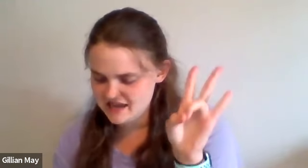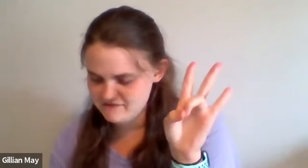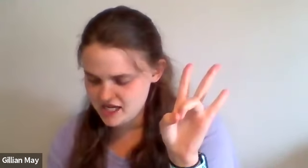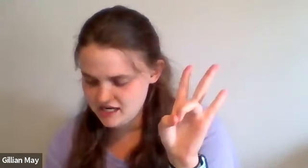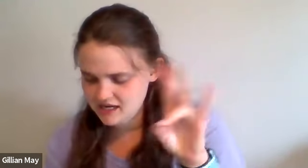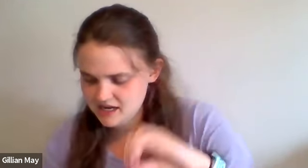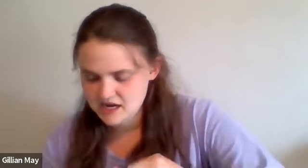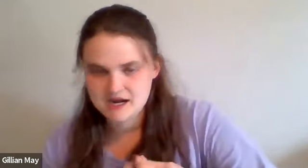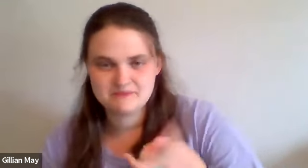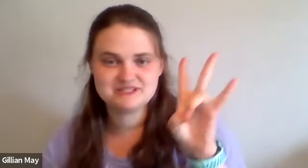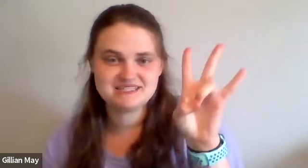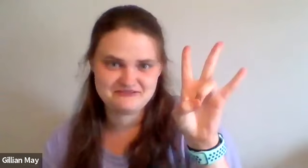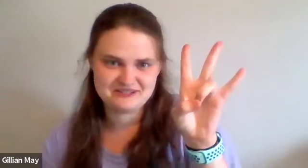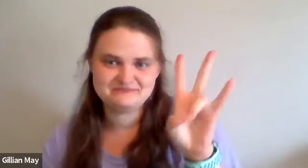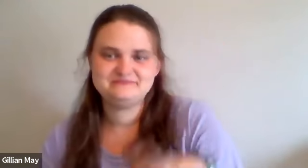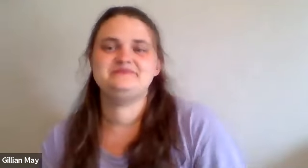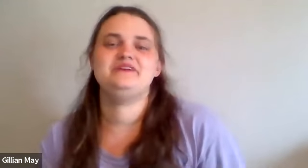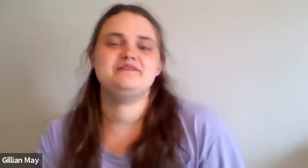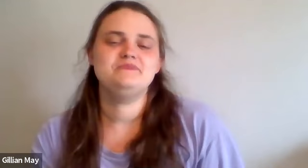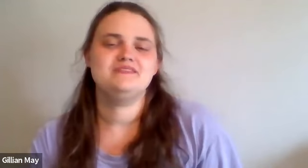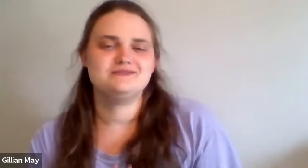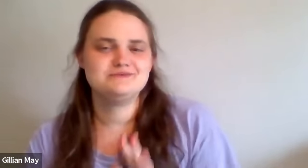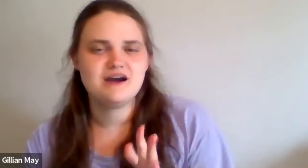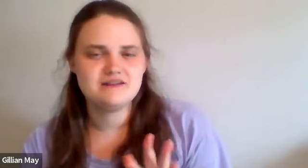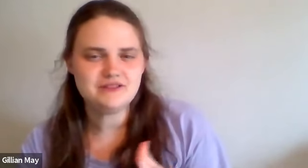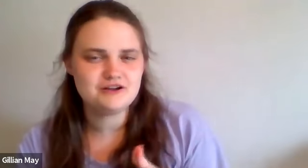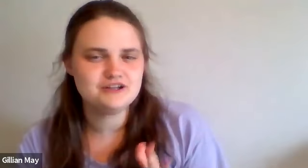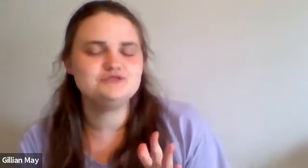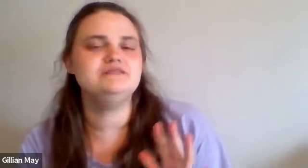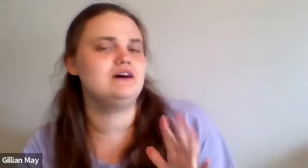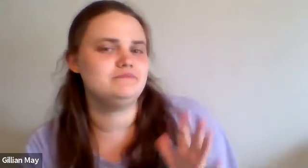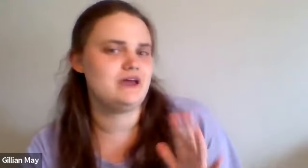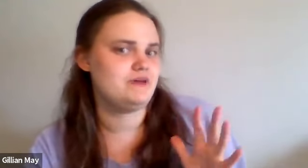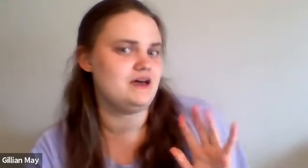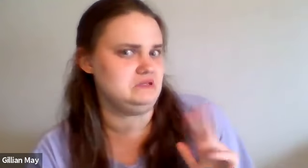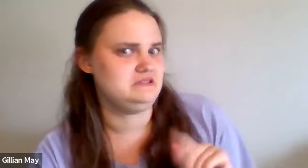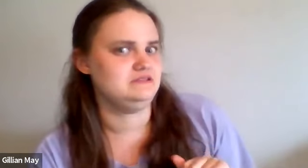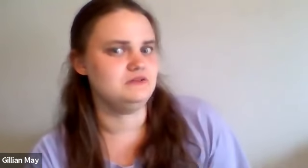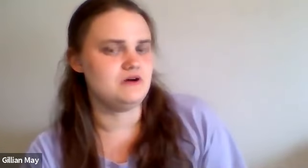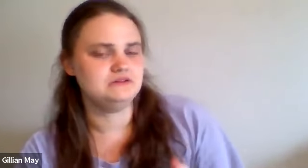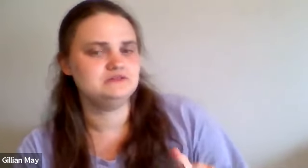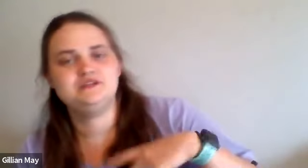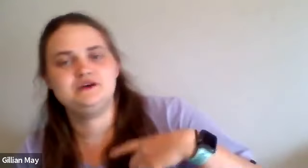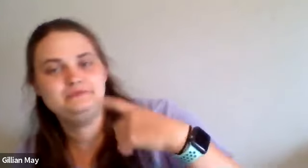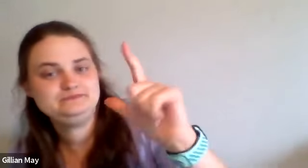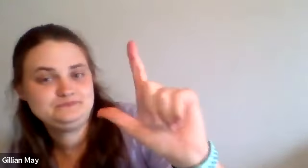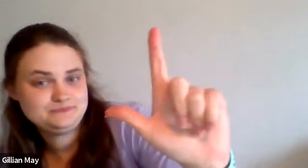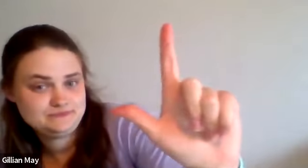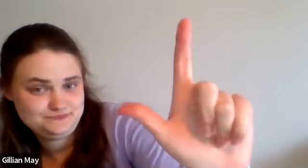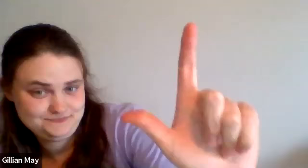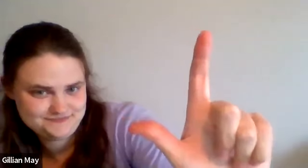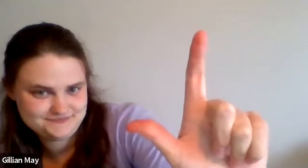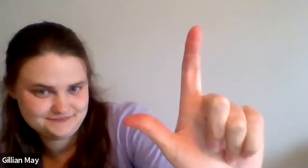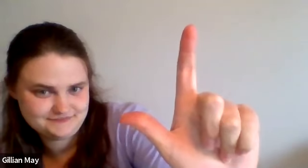7. All right. This one's kind of a longish one. Not that bad, but it's a little long. So.